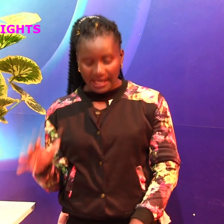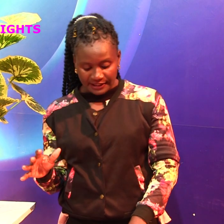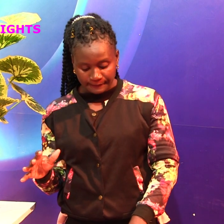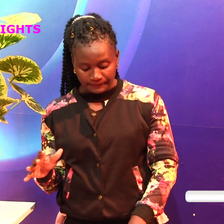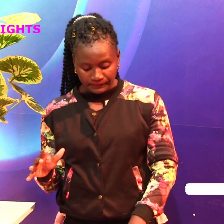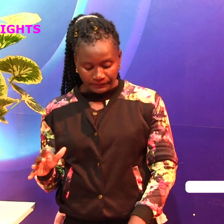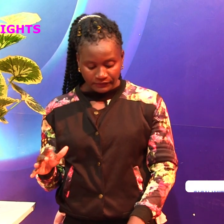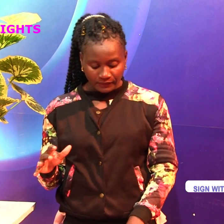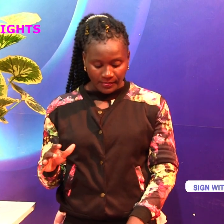girl.